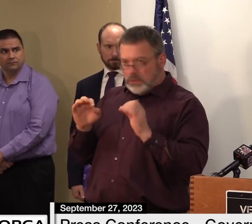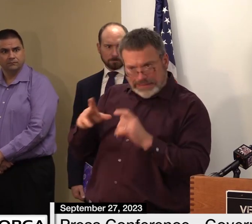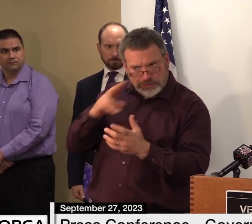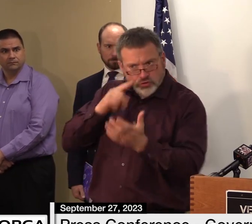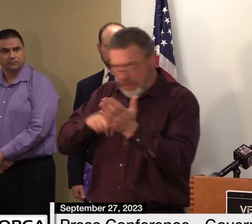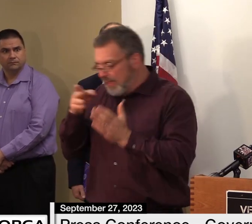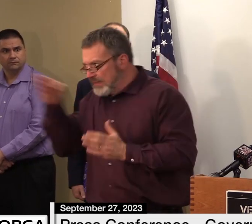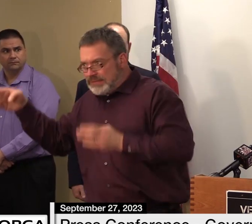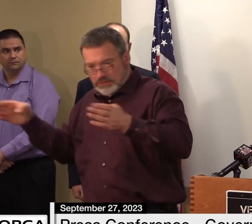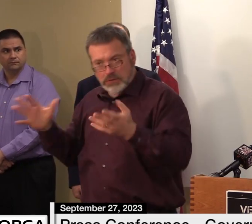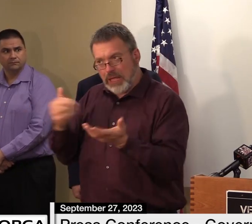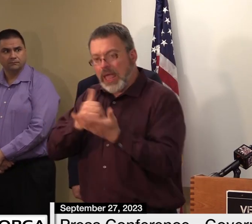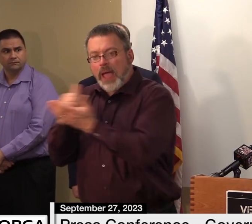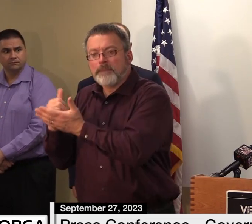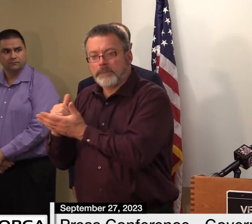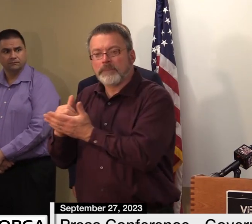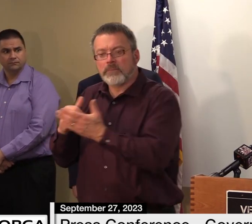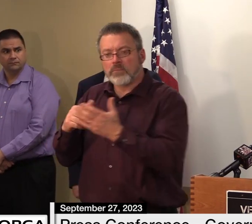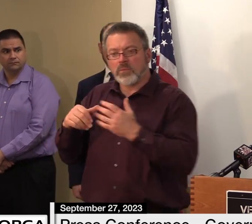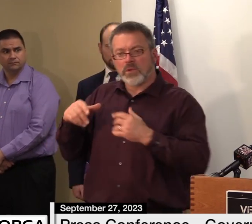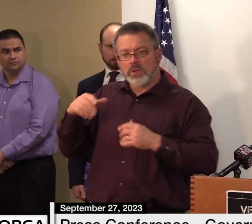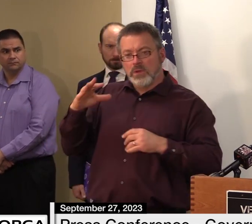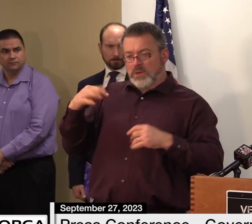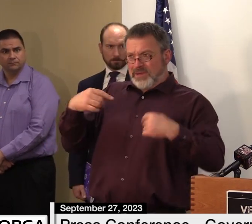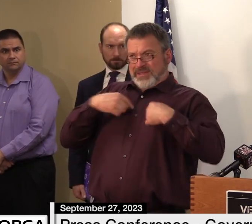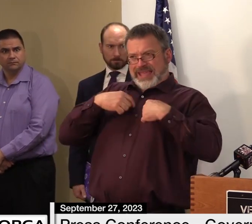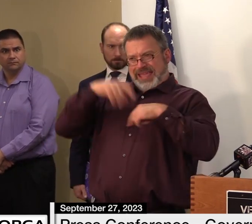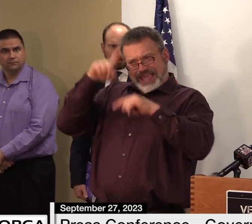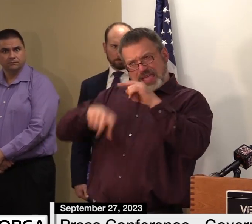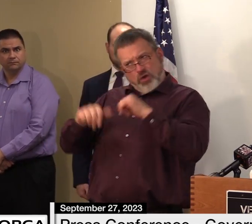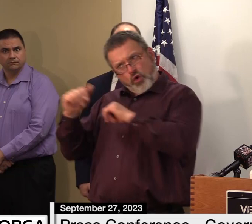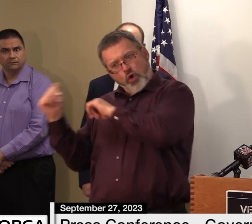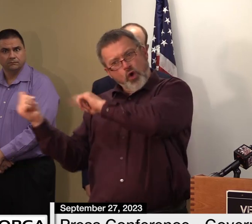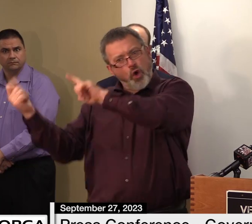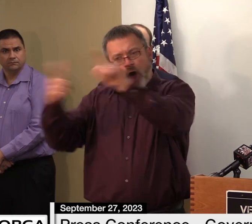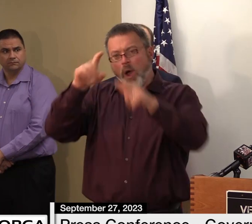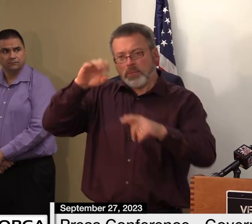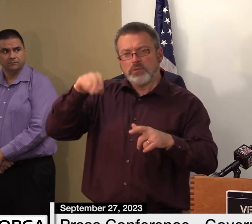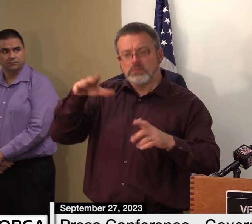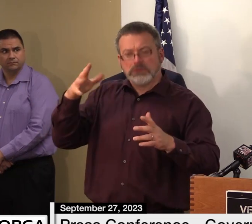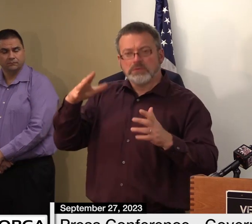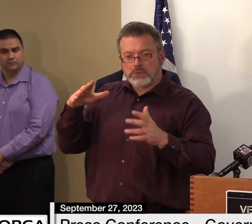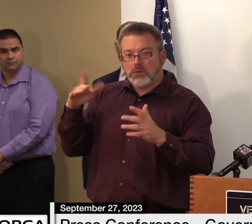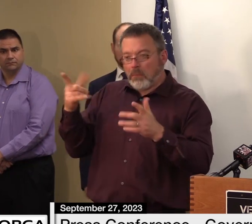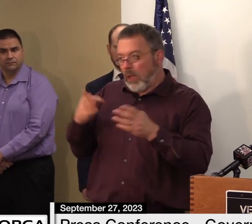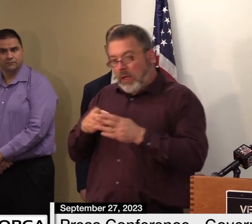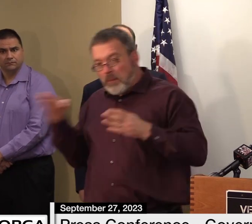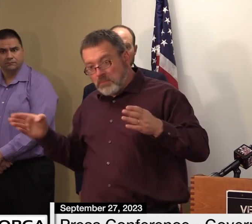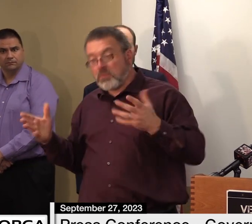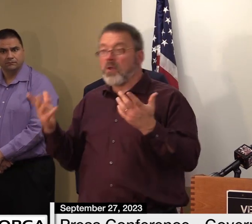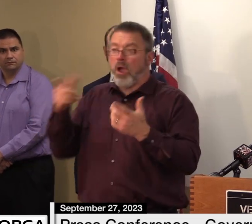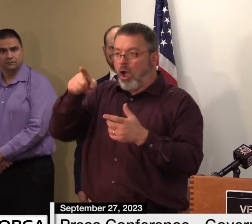the capacity in-state, we'll utilize other measures and look outside the state.